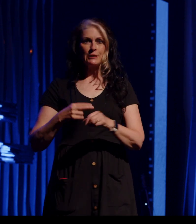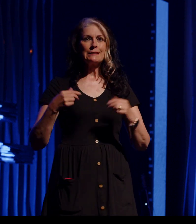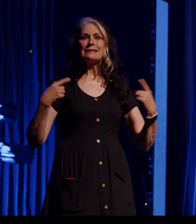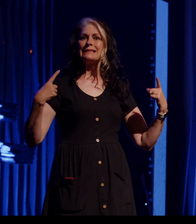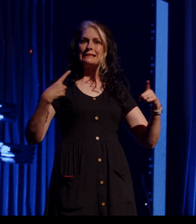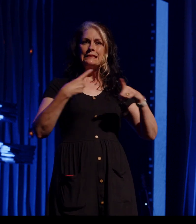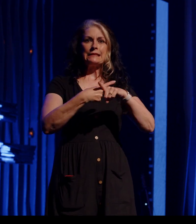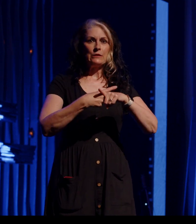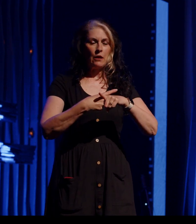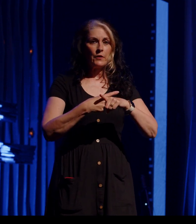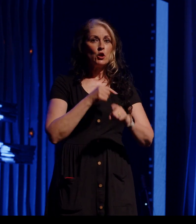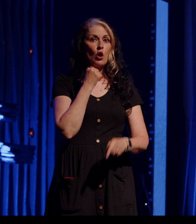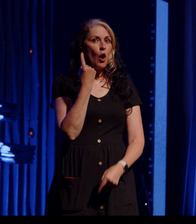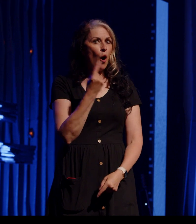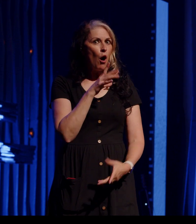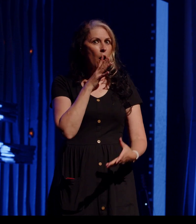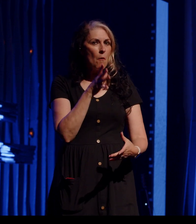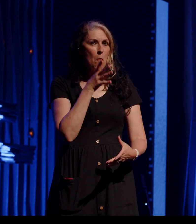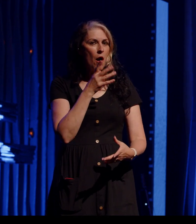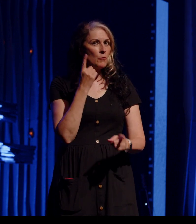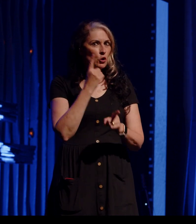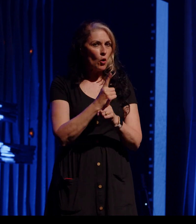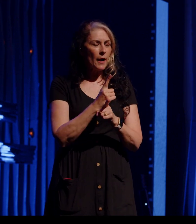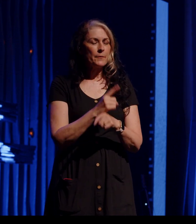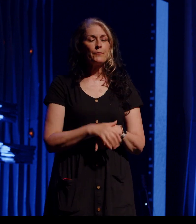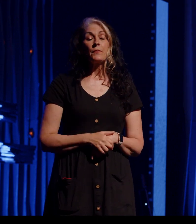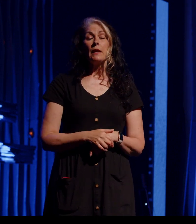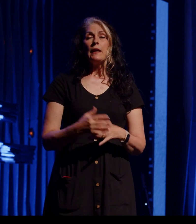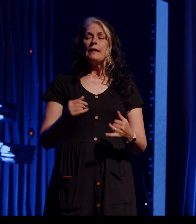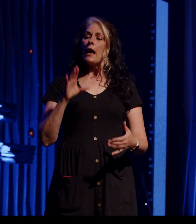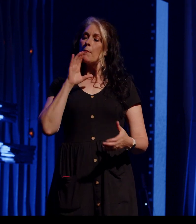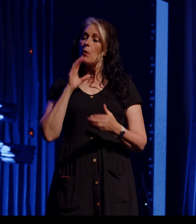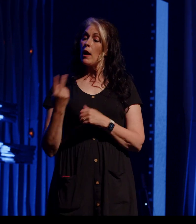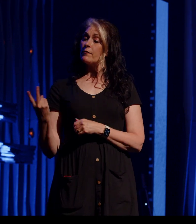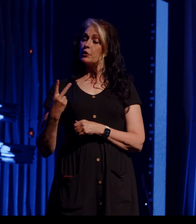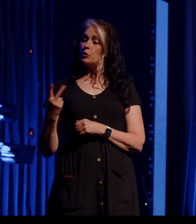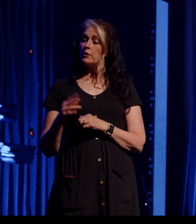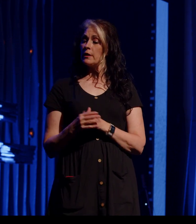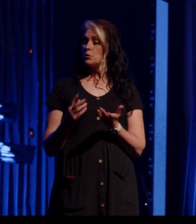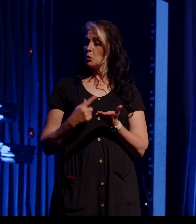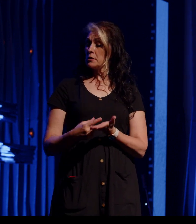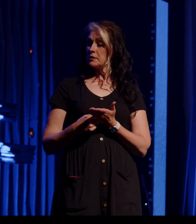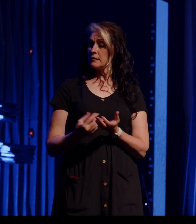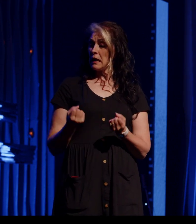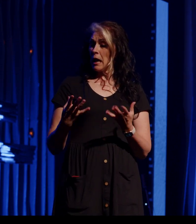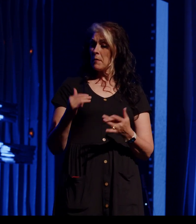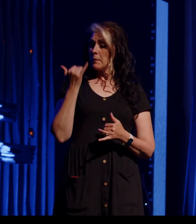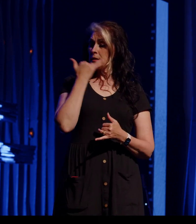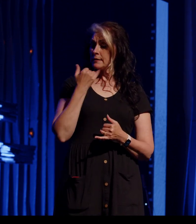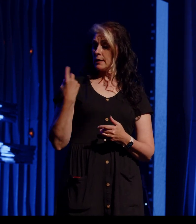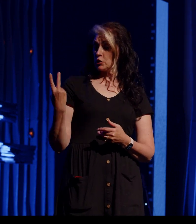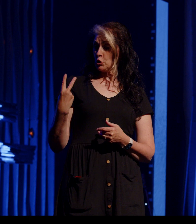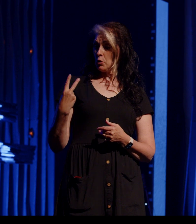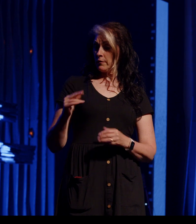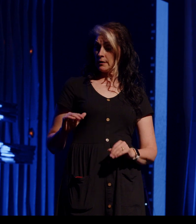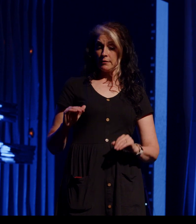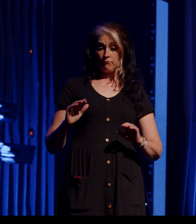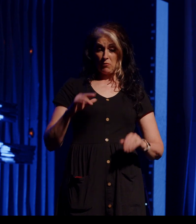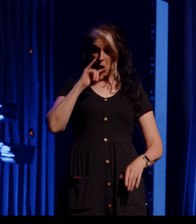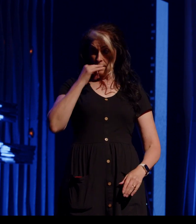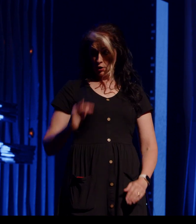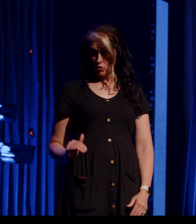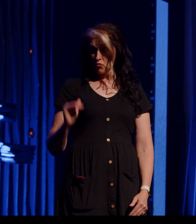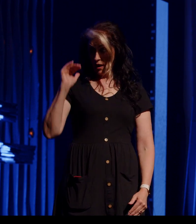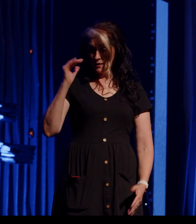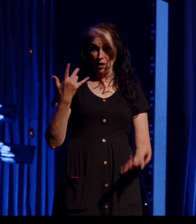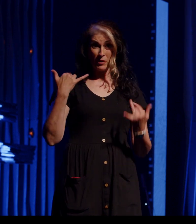do it right. Carol and I were trying to think the other day. I said, how many mistakes do you think we've made in raising our kids?